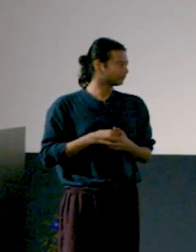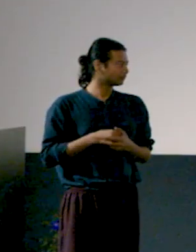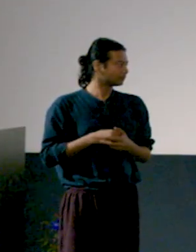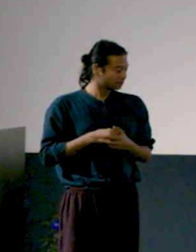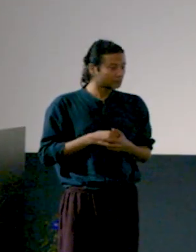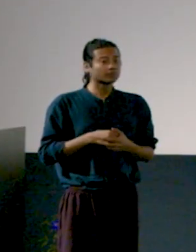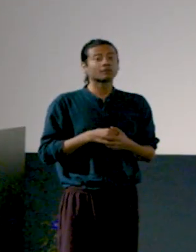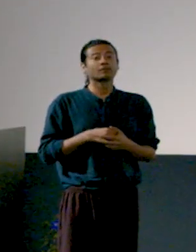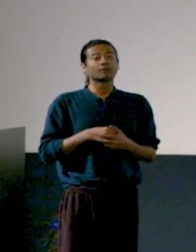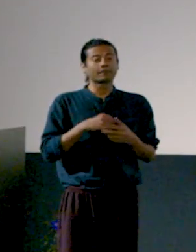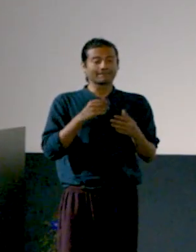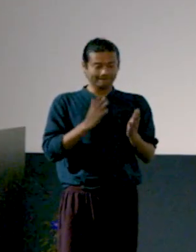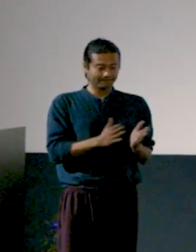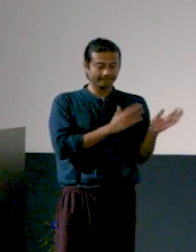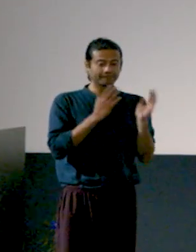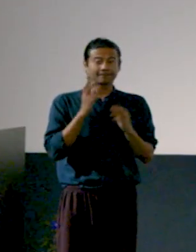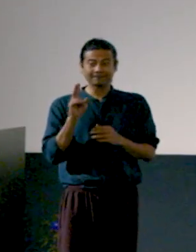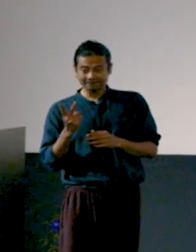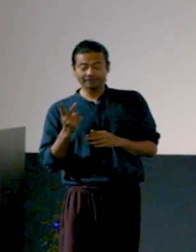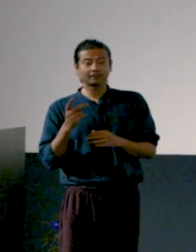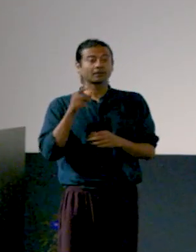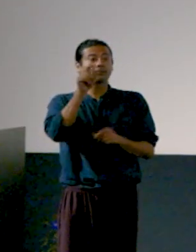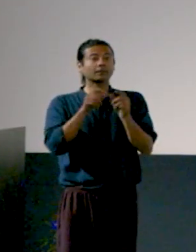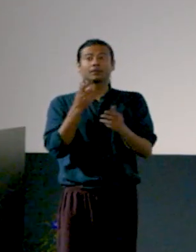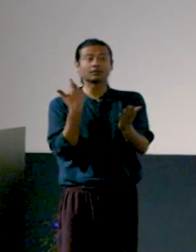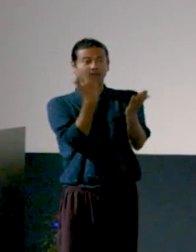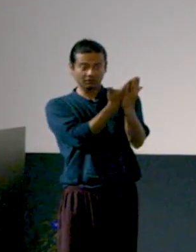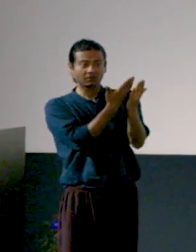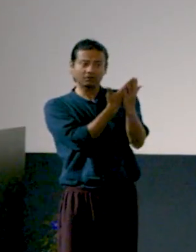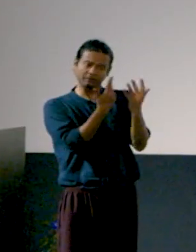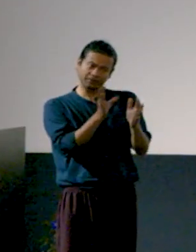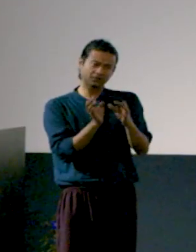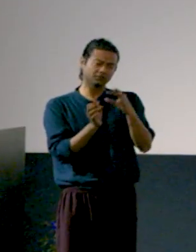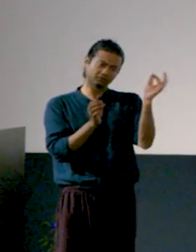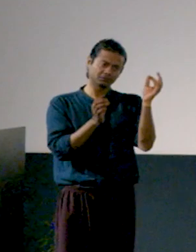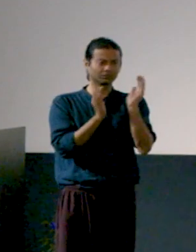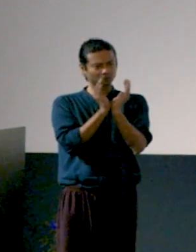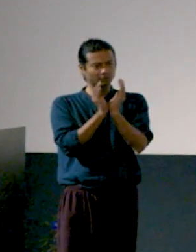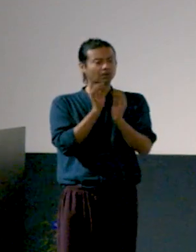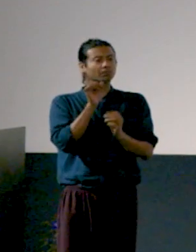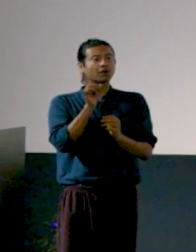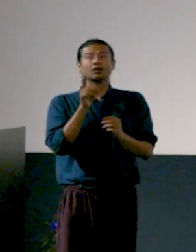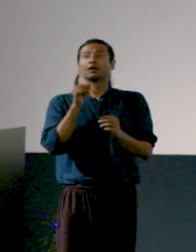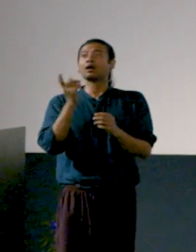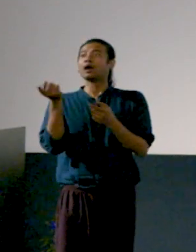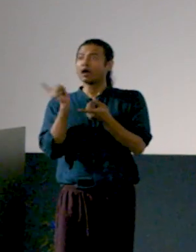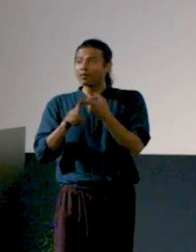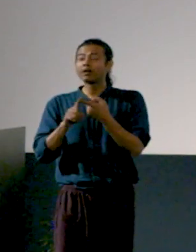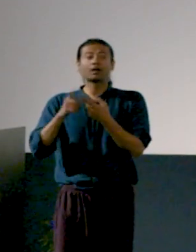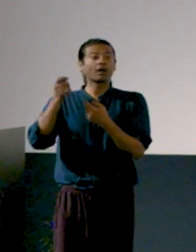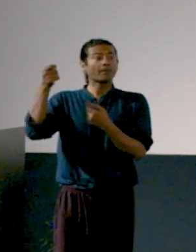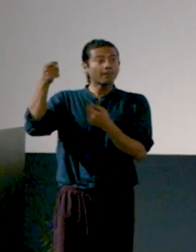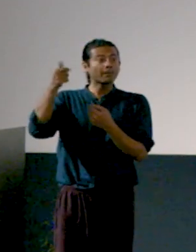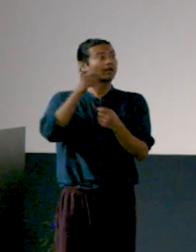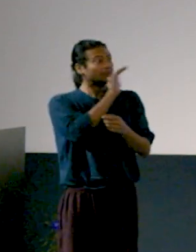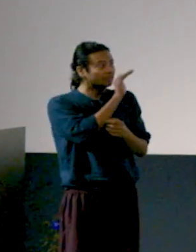claiming the getting reimbursement under the scheme. As you know, there is a third party involved in the